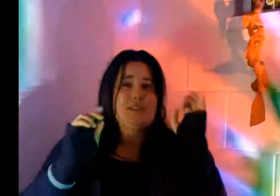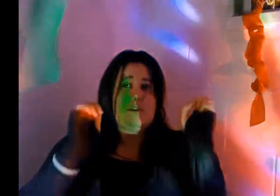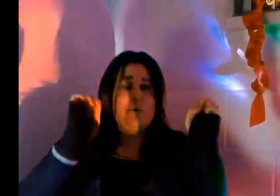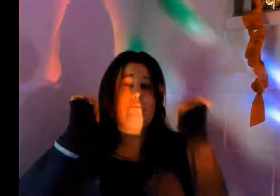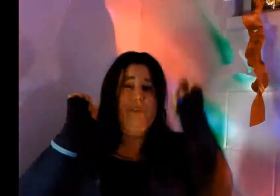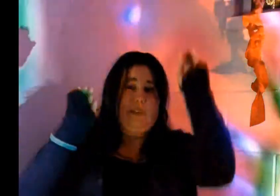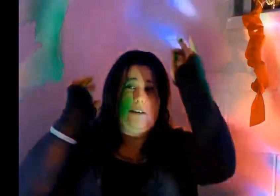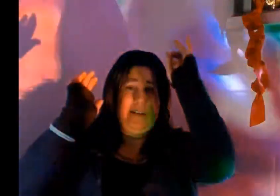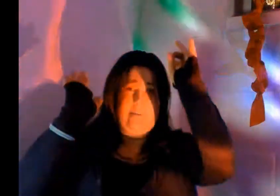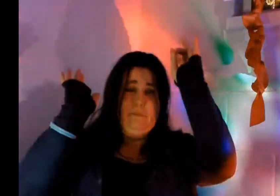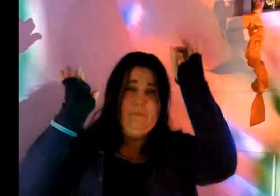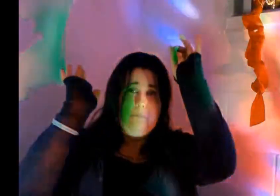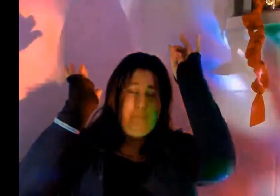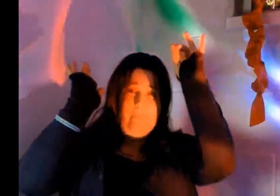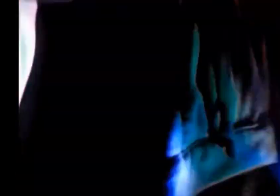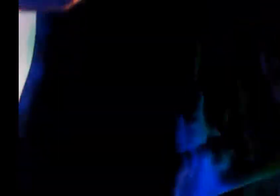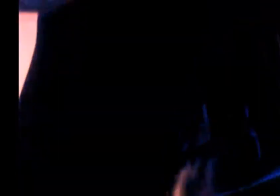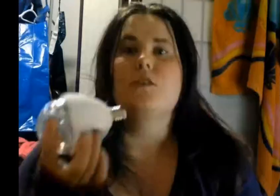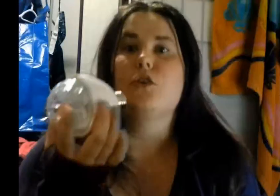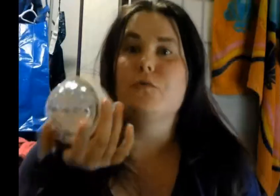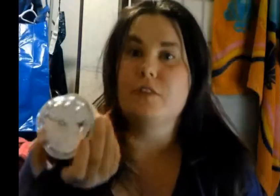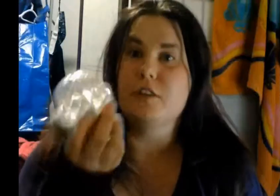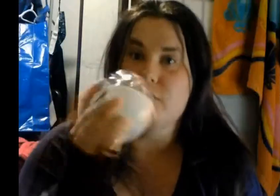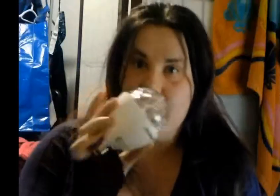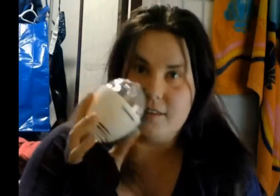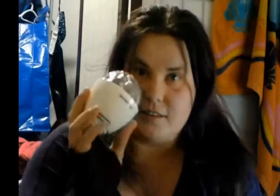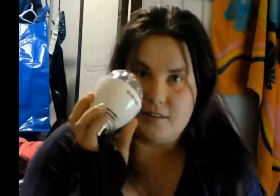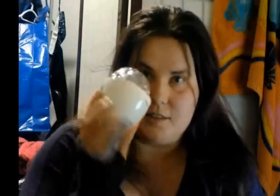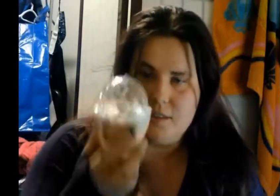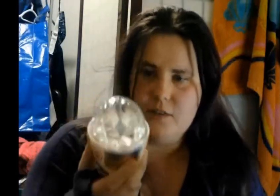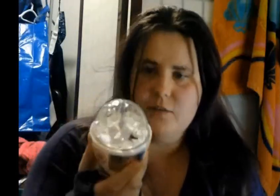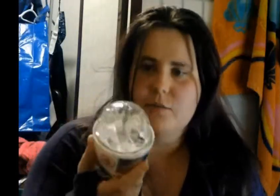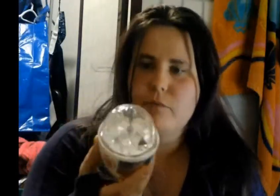disco feeling. So hopefully you guys can see this well.